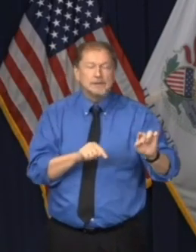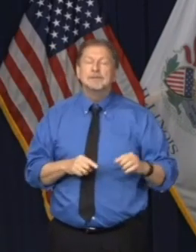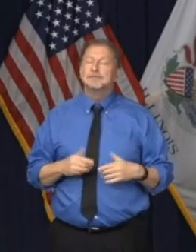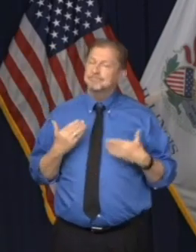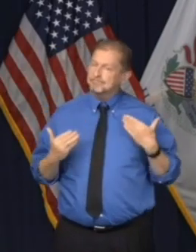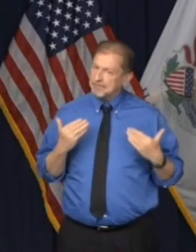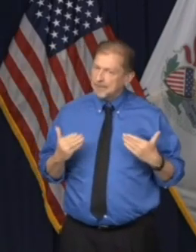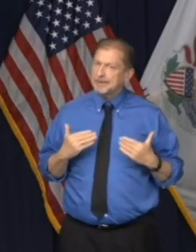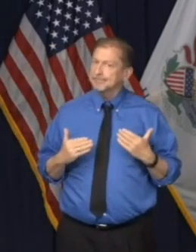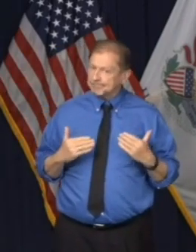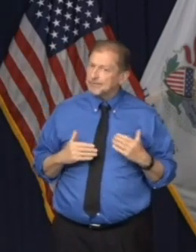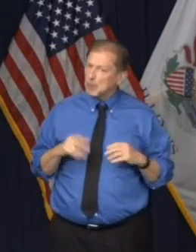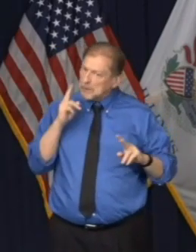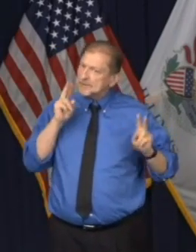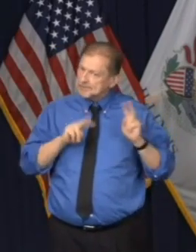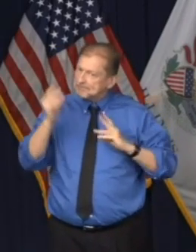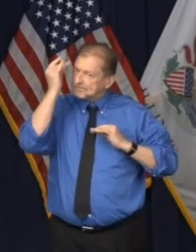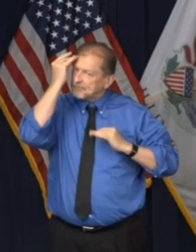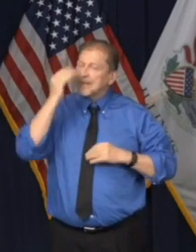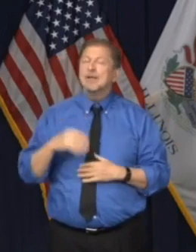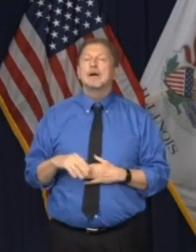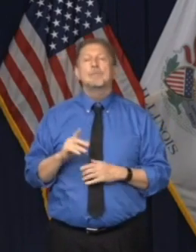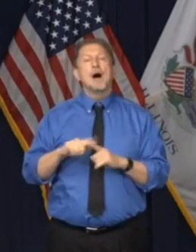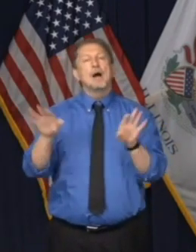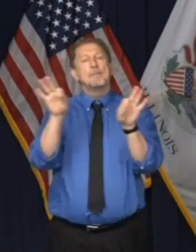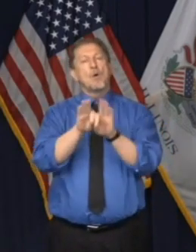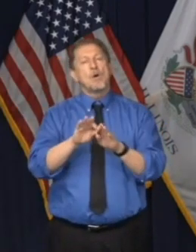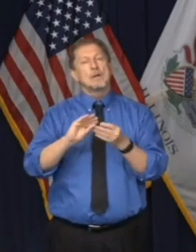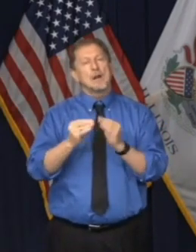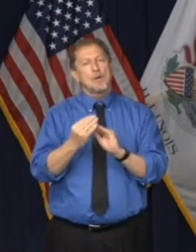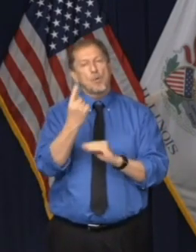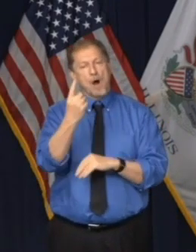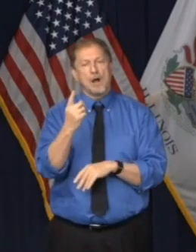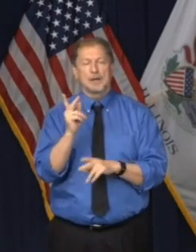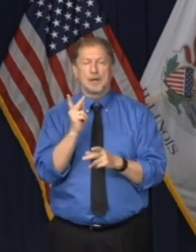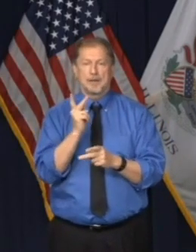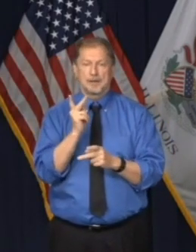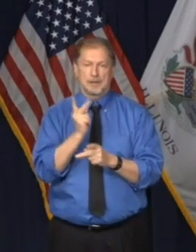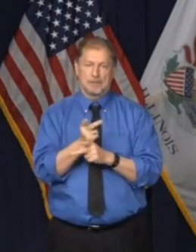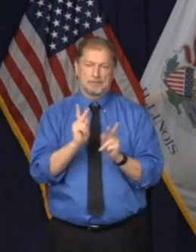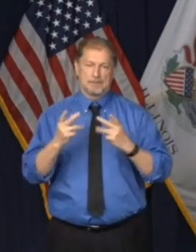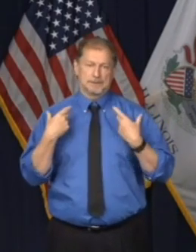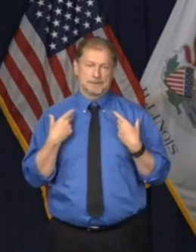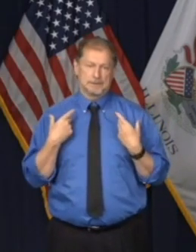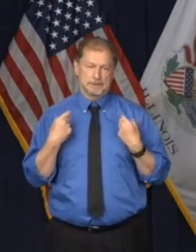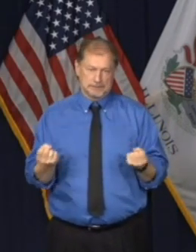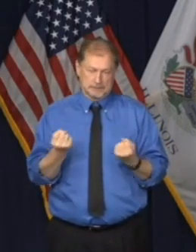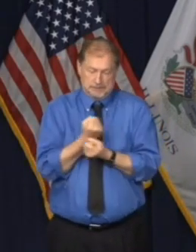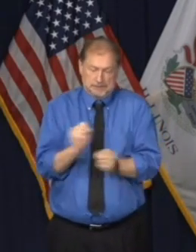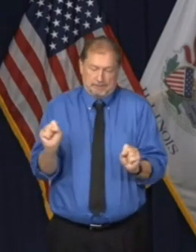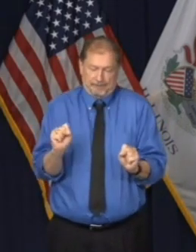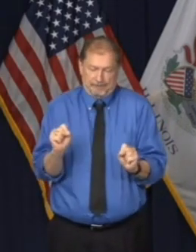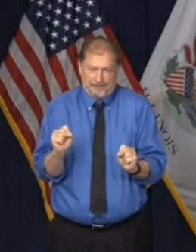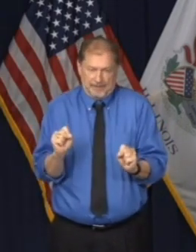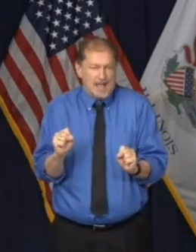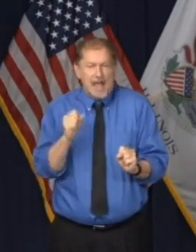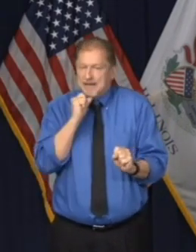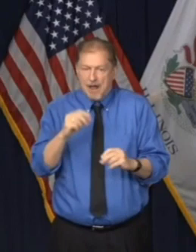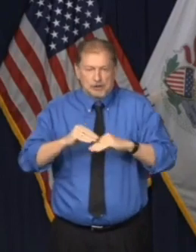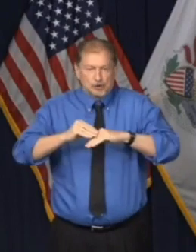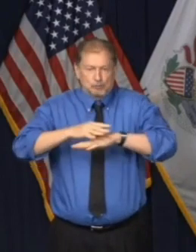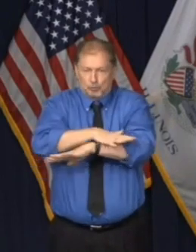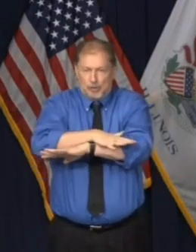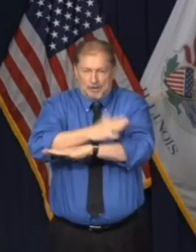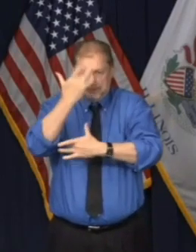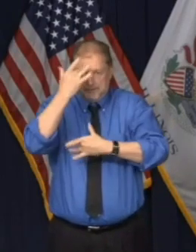people safe and also give them the ability to do as much as possible without spreading the virus. And so those are the